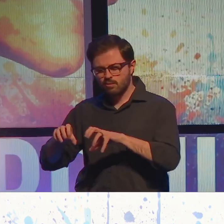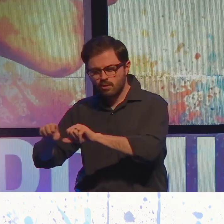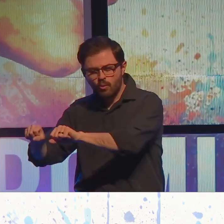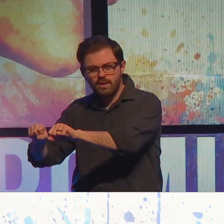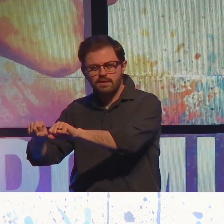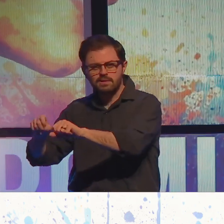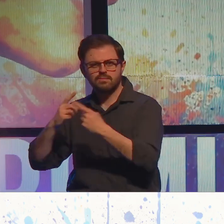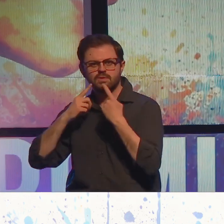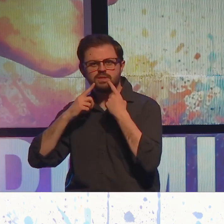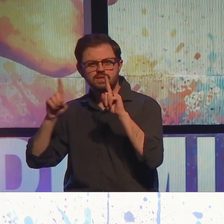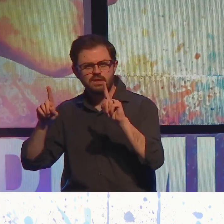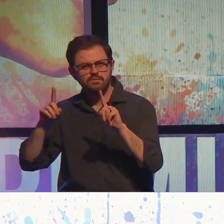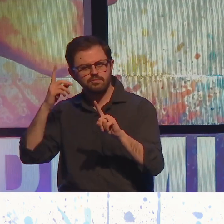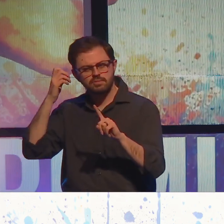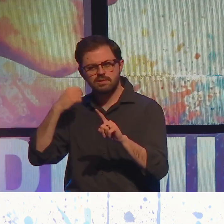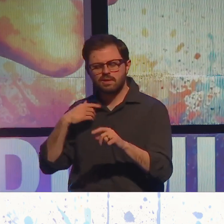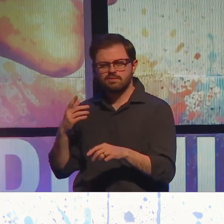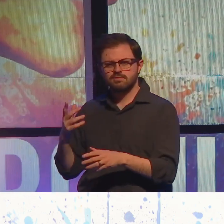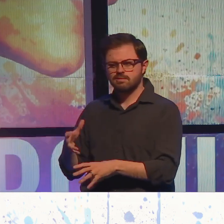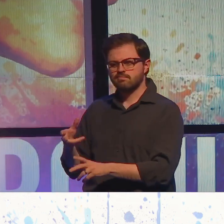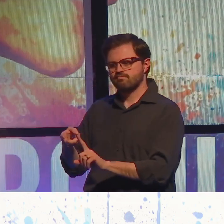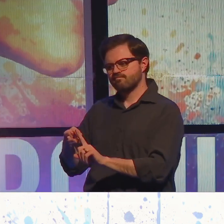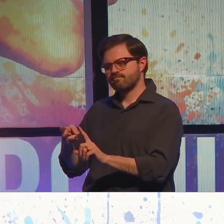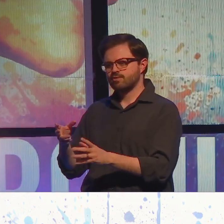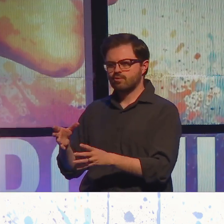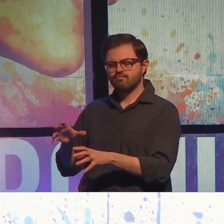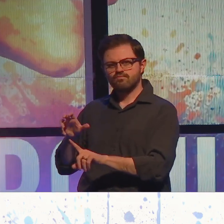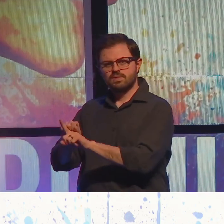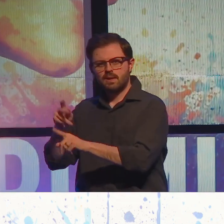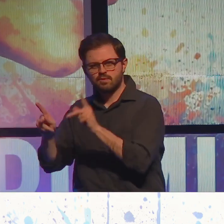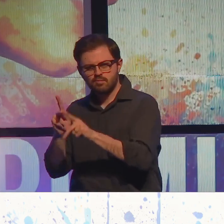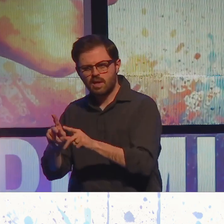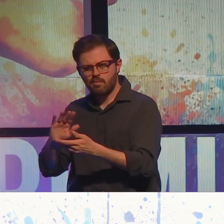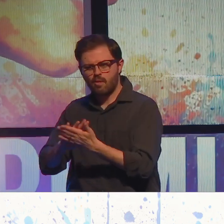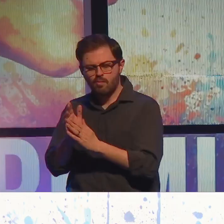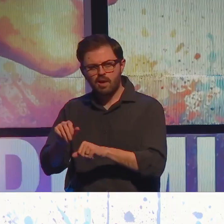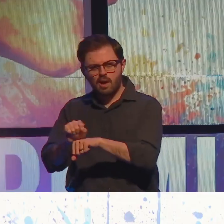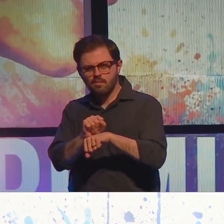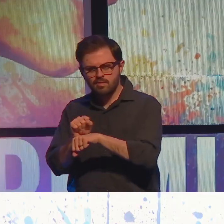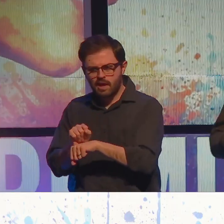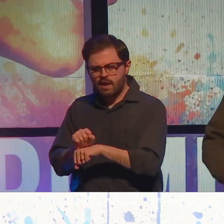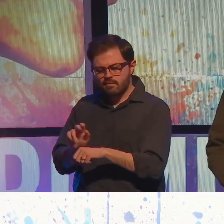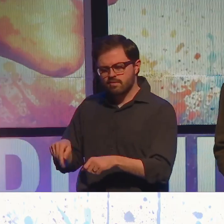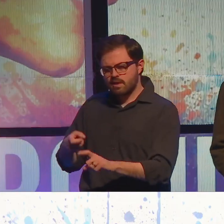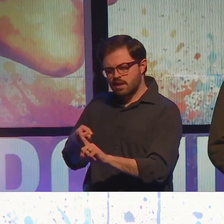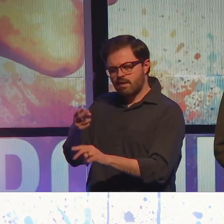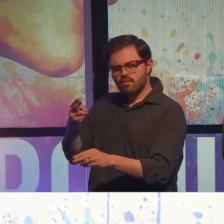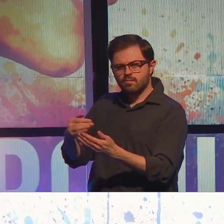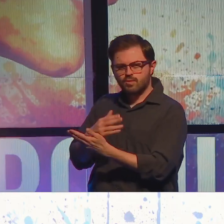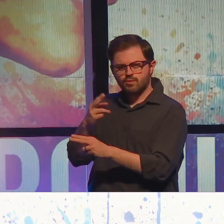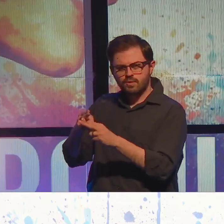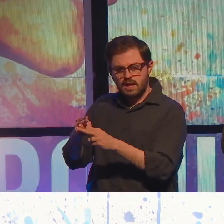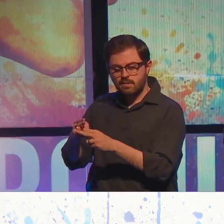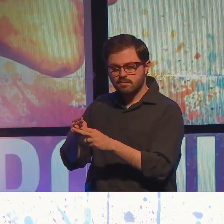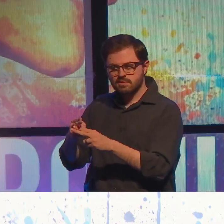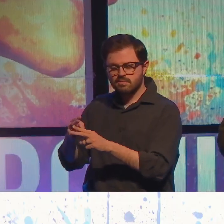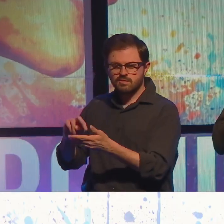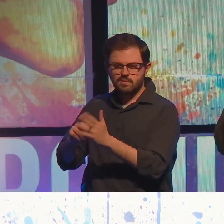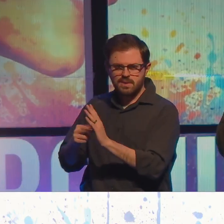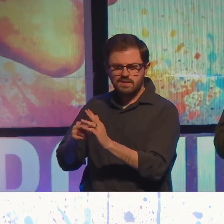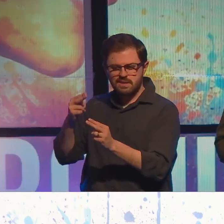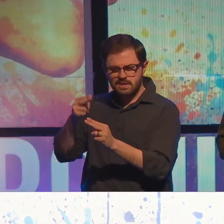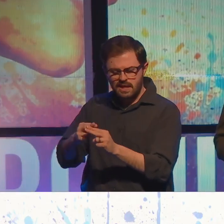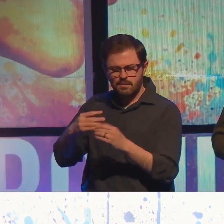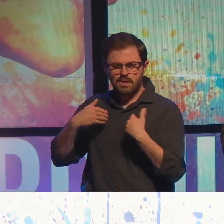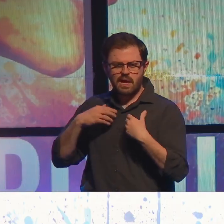But there's power over naming something in your life, this wound. This is what it is. And so in every type of relationship, I want to encourage you